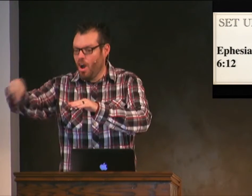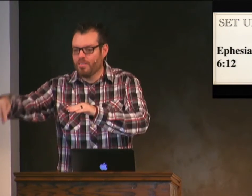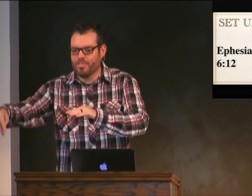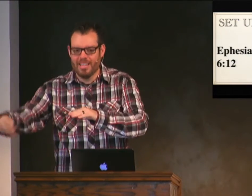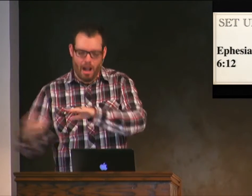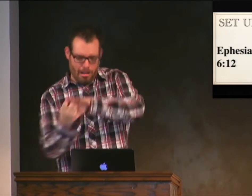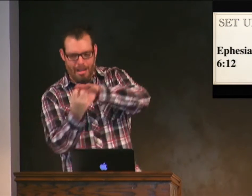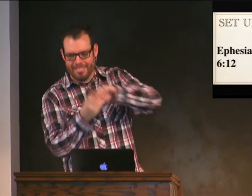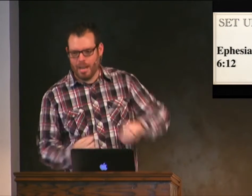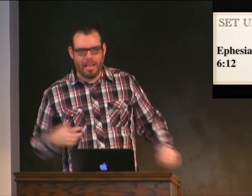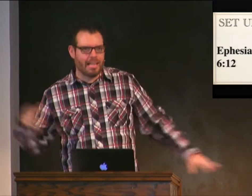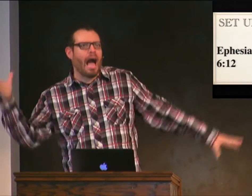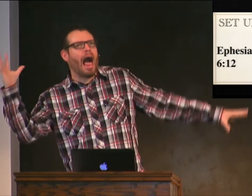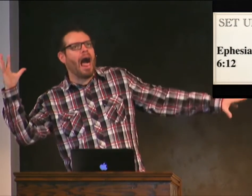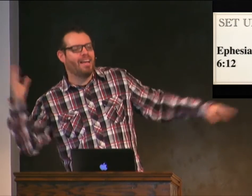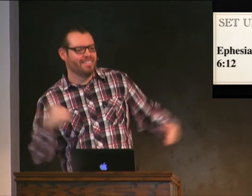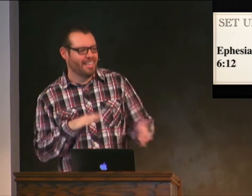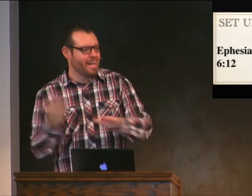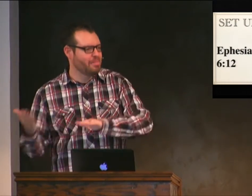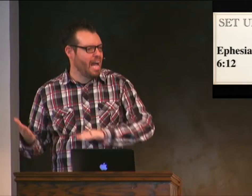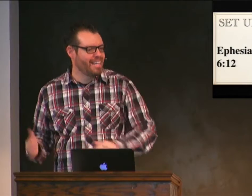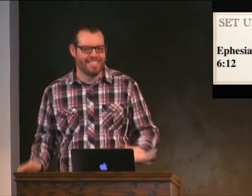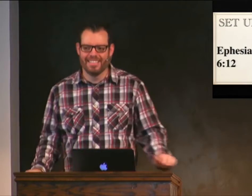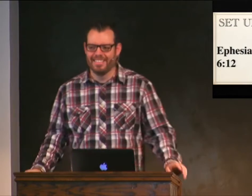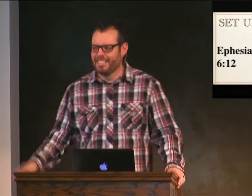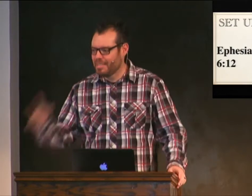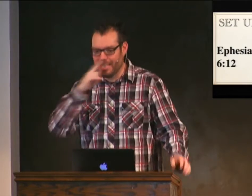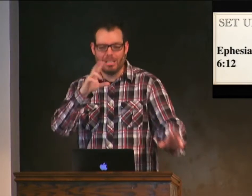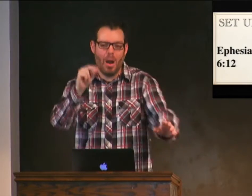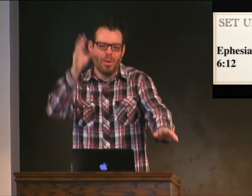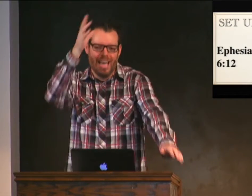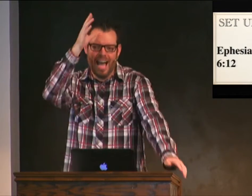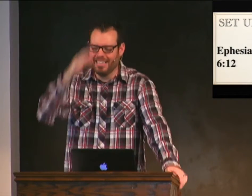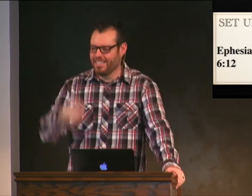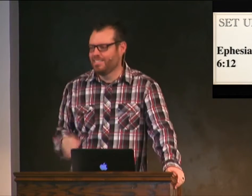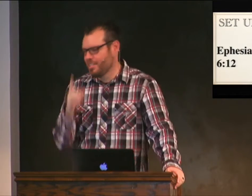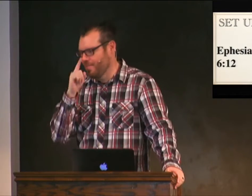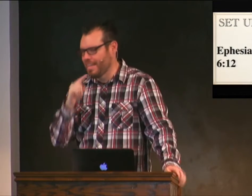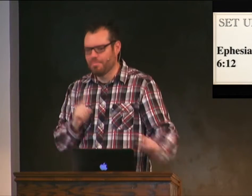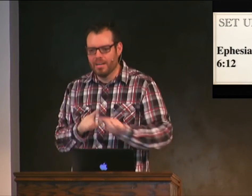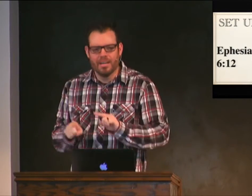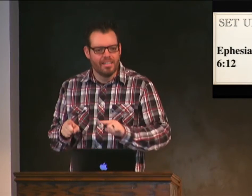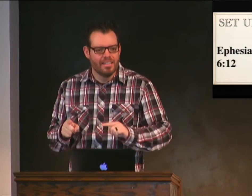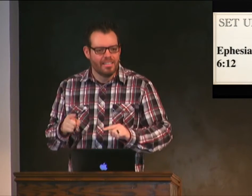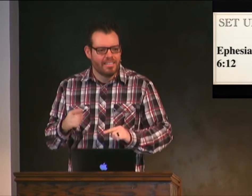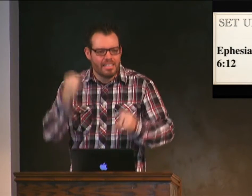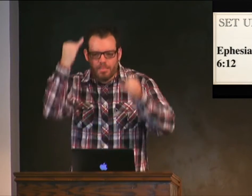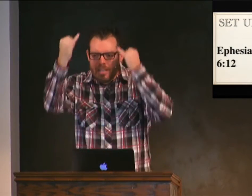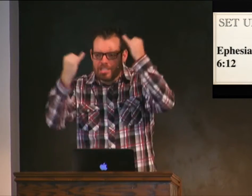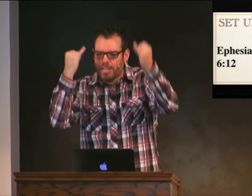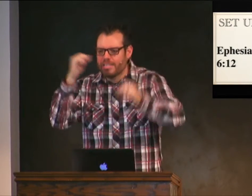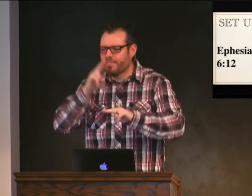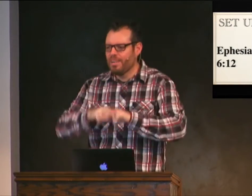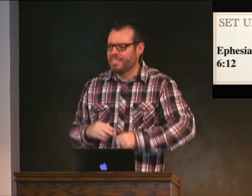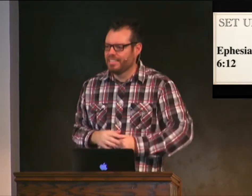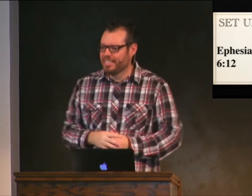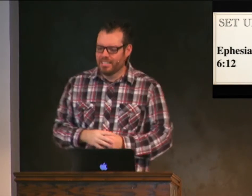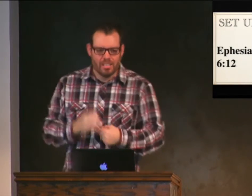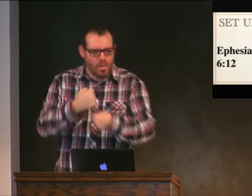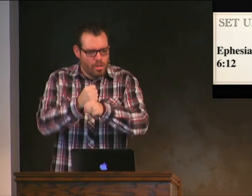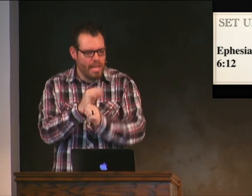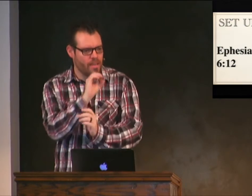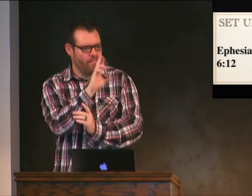we get off of it, I'll be like, I'm dying. Because like, no, daddy. It's just fake, but it's imaginary. It's